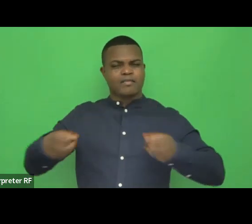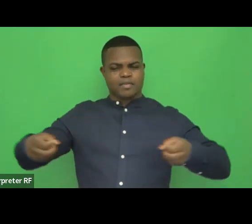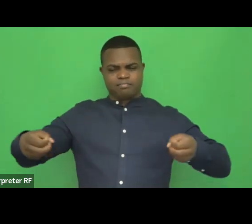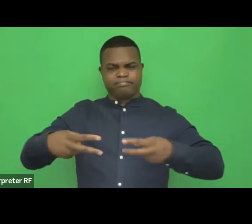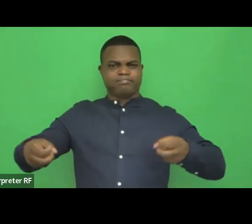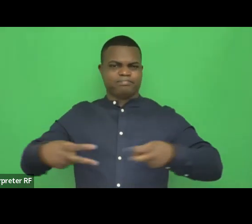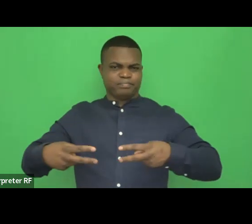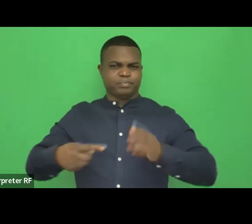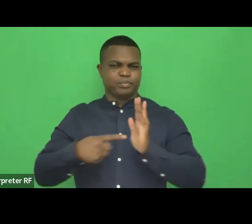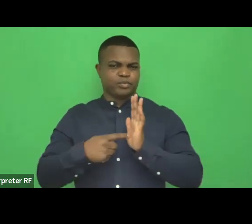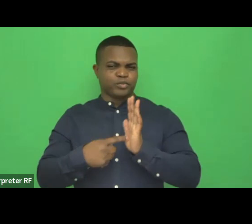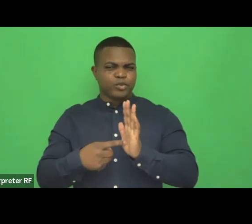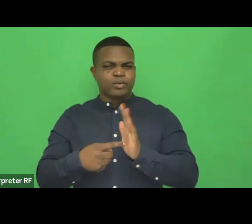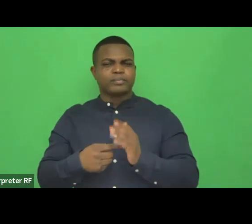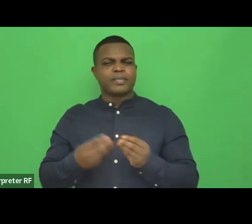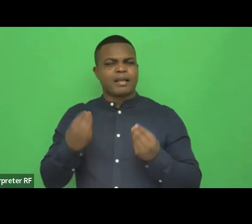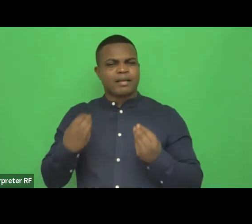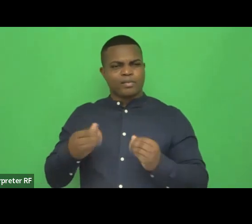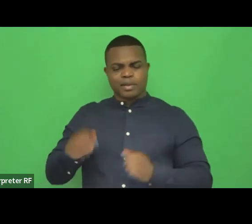And I will start the video playing.